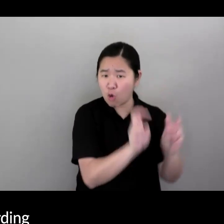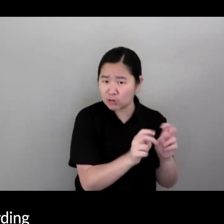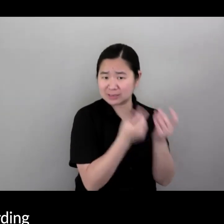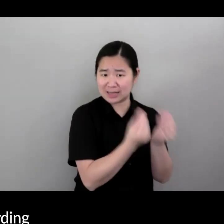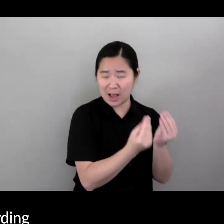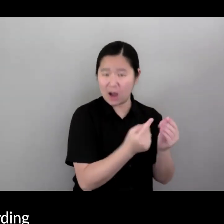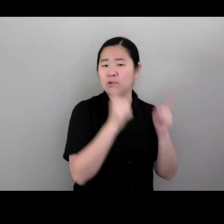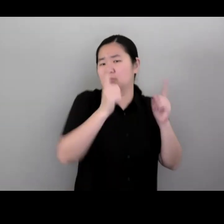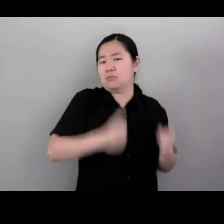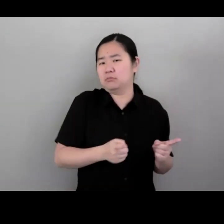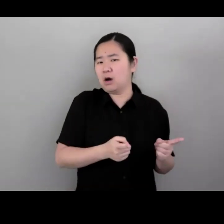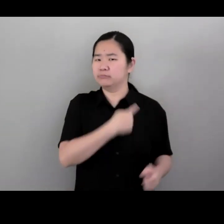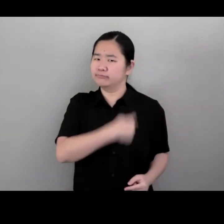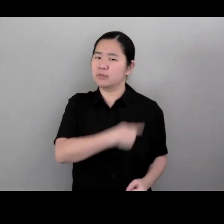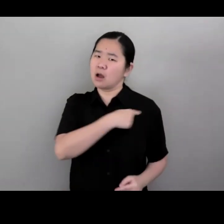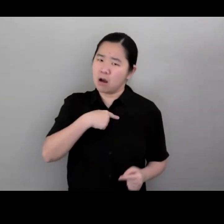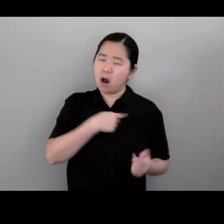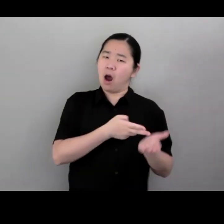costs